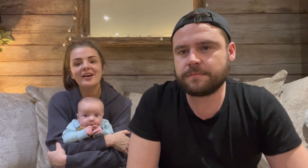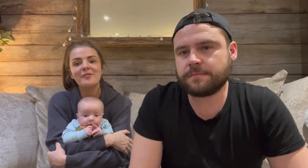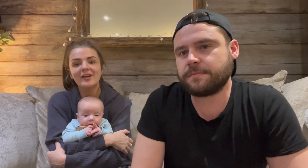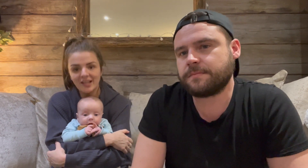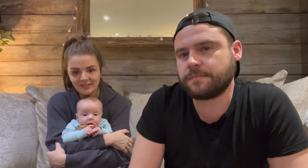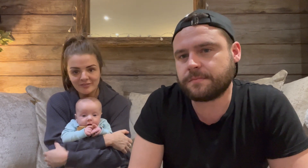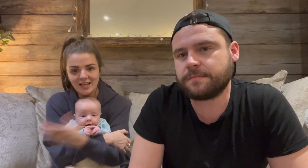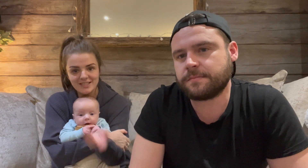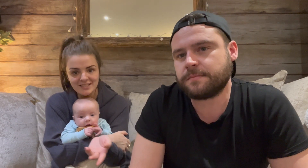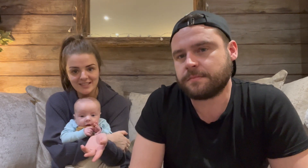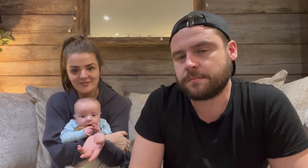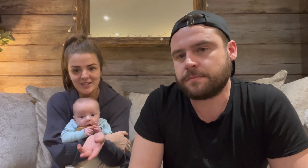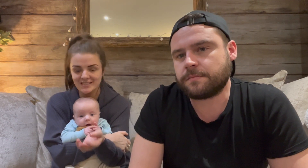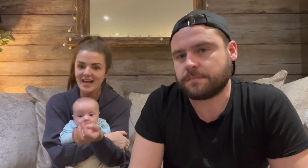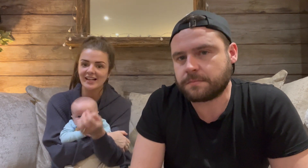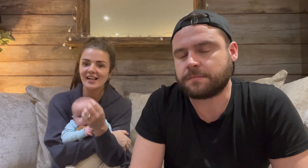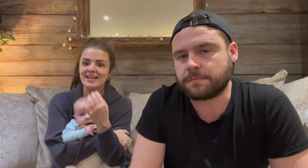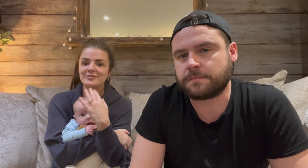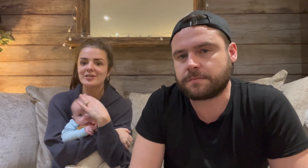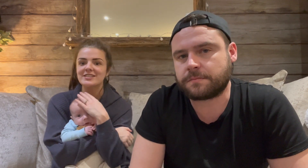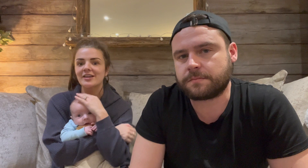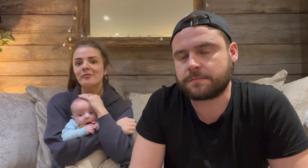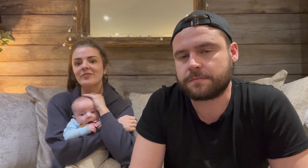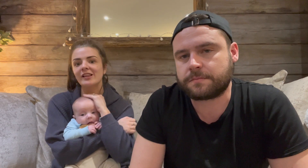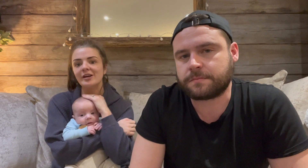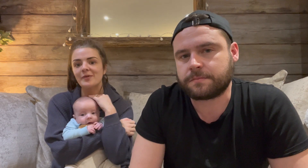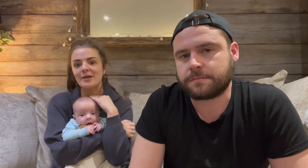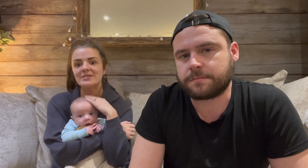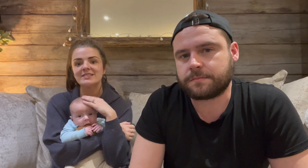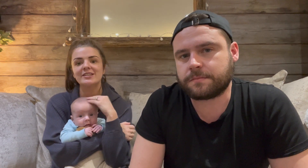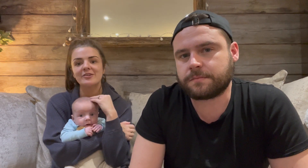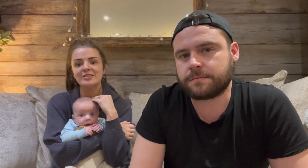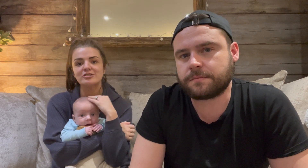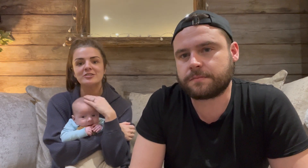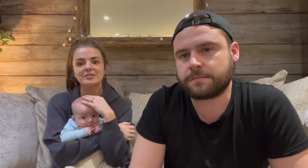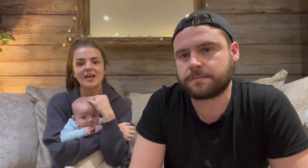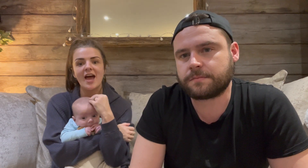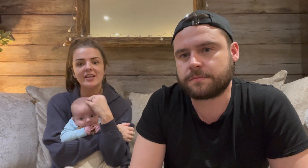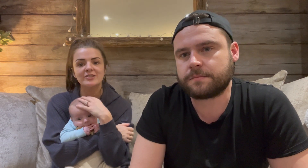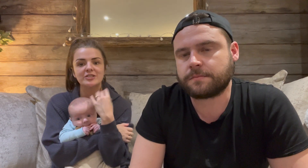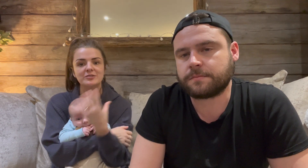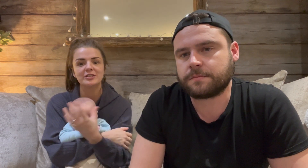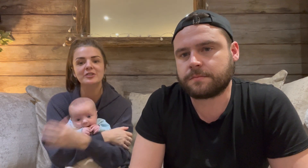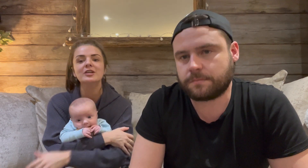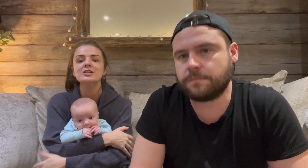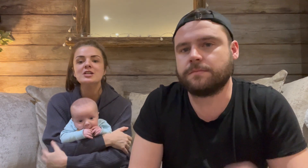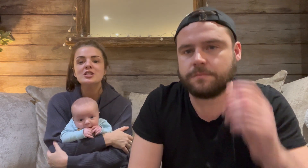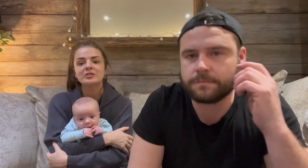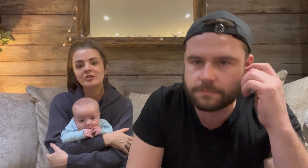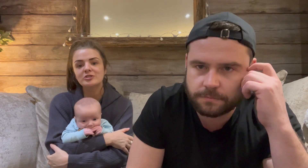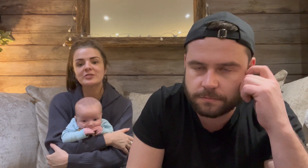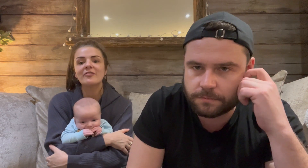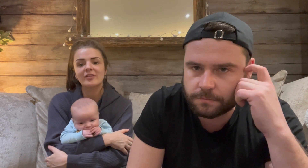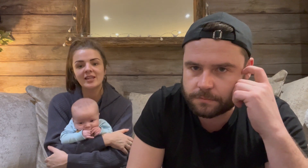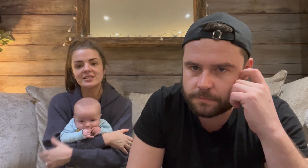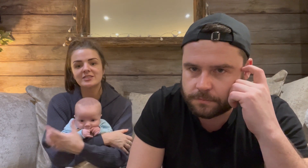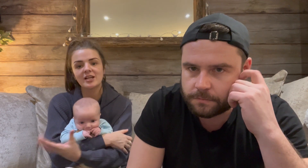about in relation to the first sign class, was with the little babies, he said don't introduce anything too soon. So just literally